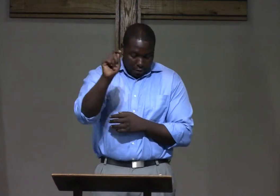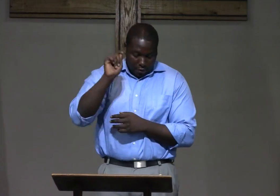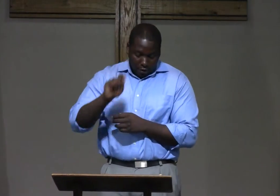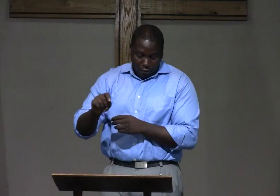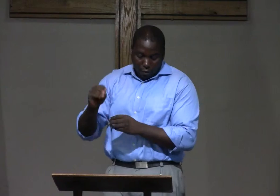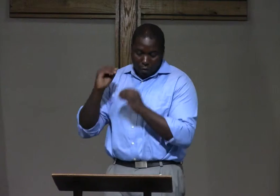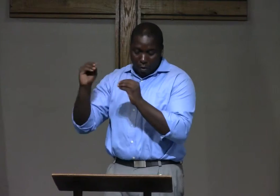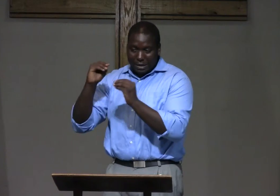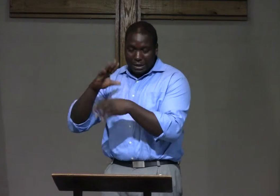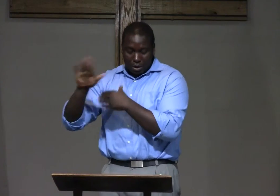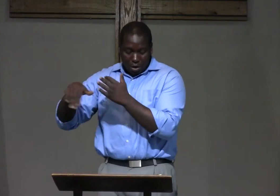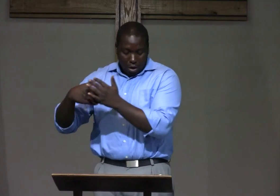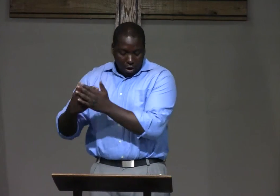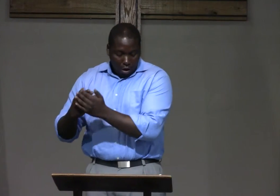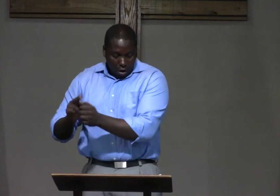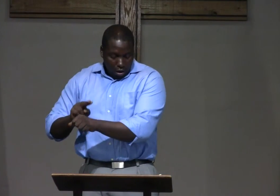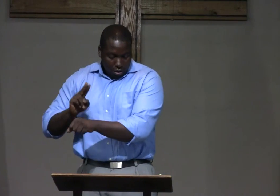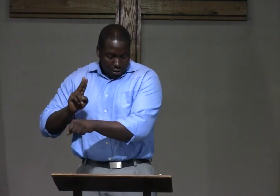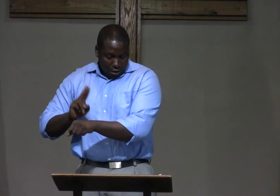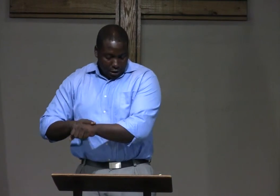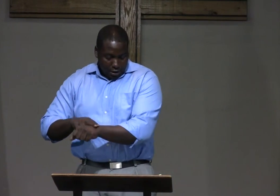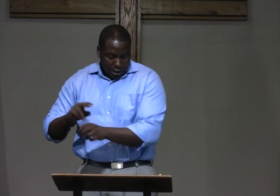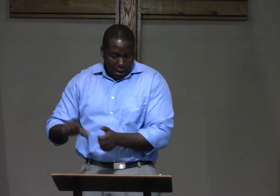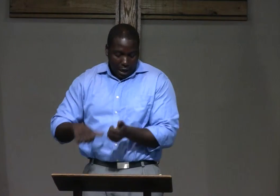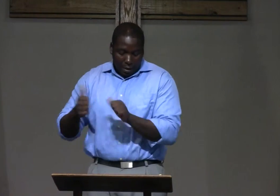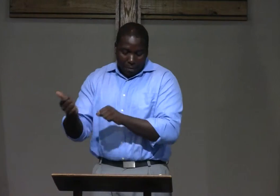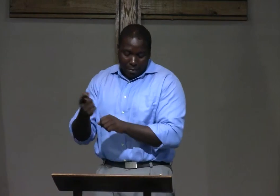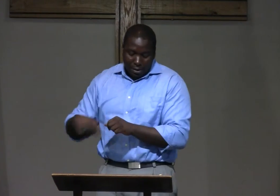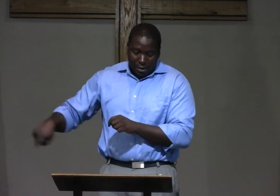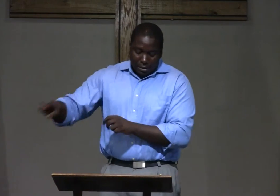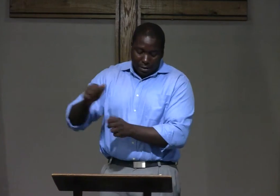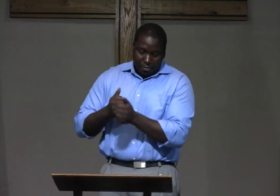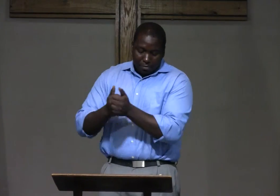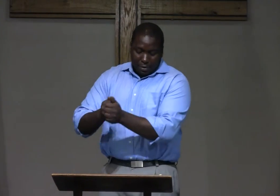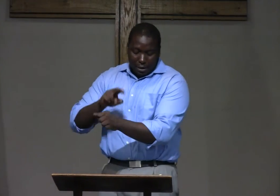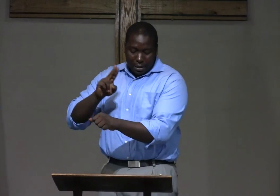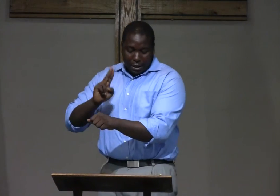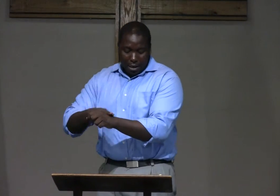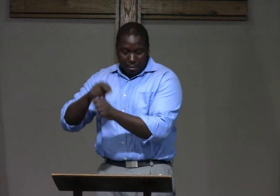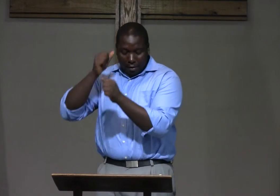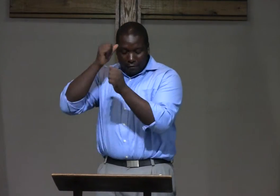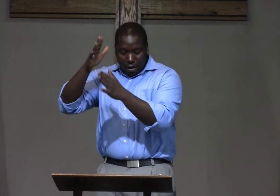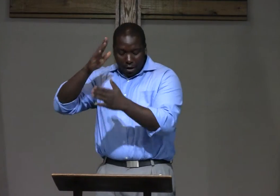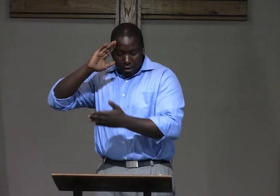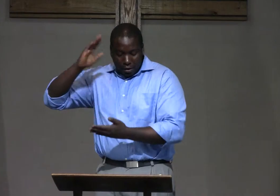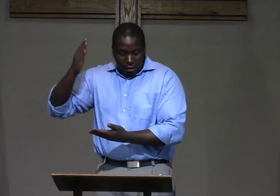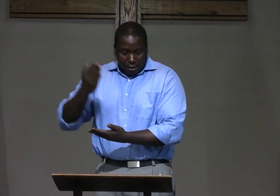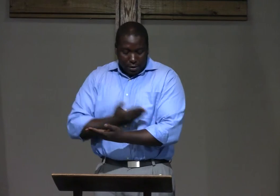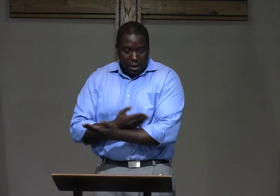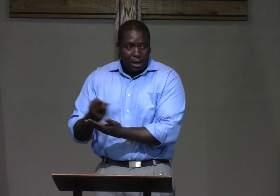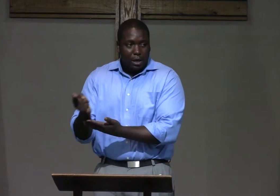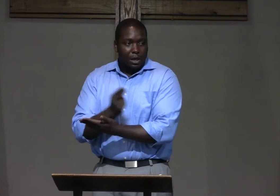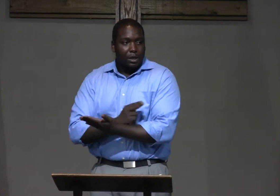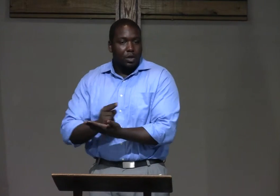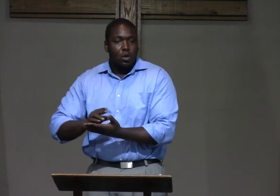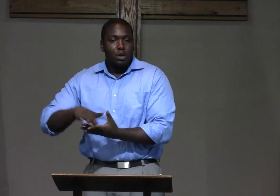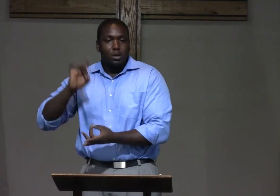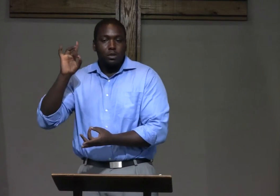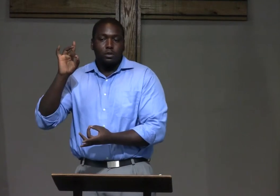It says, Go ye therefore and teach all nations, baptizing them in the name of the Father, and of the Son, and